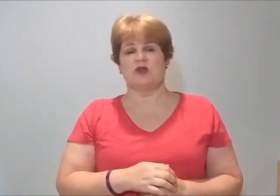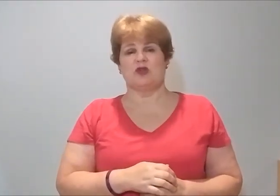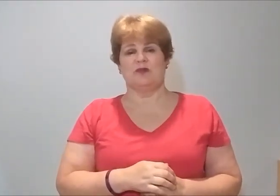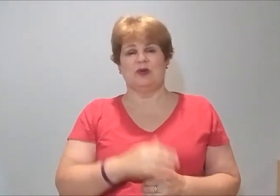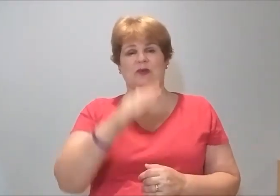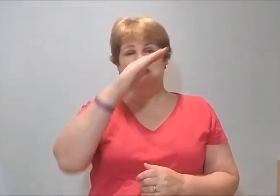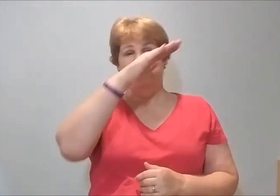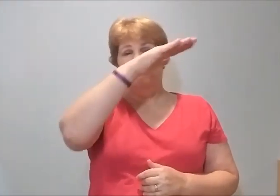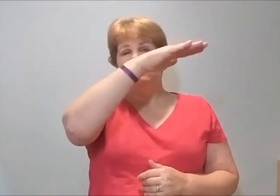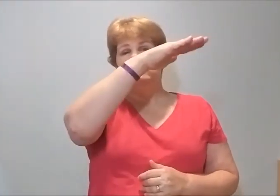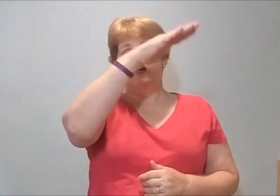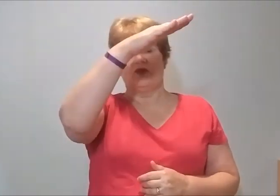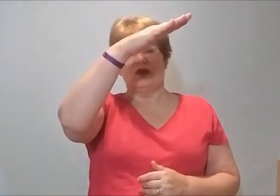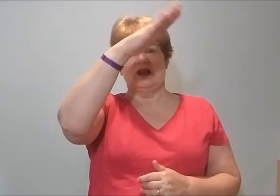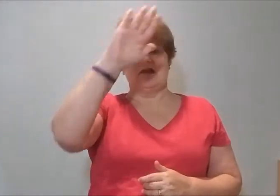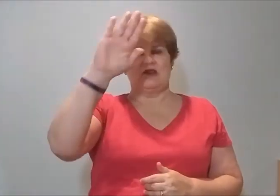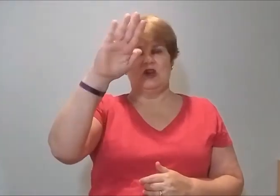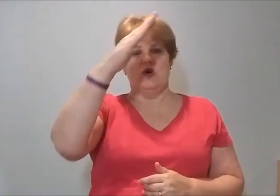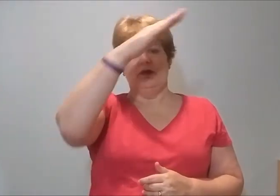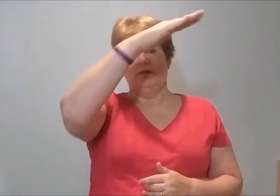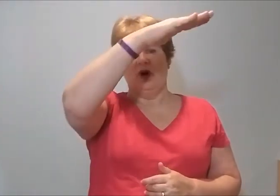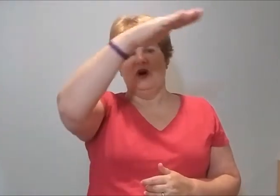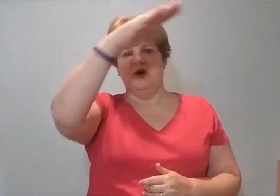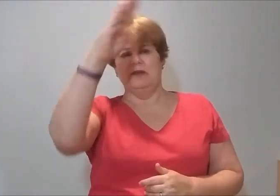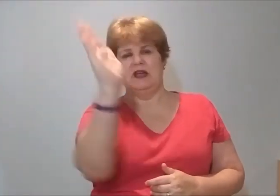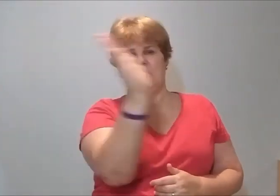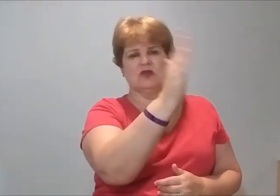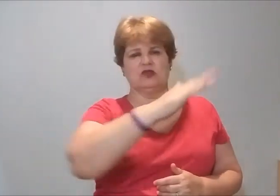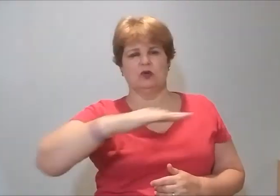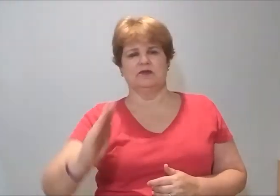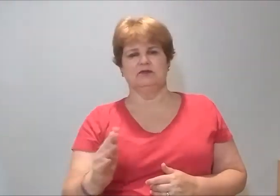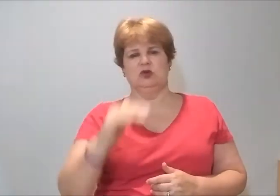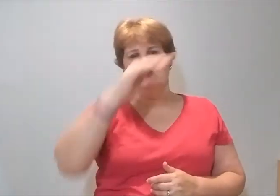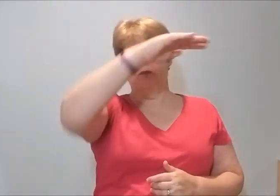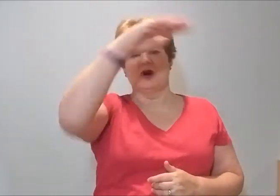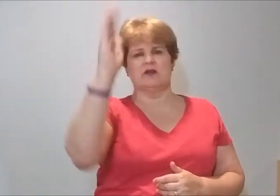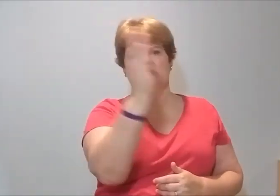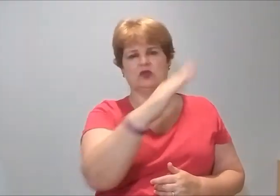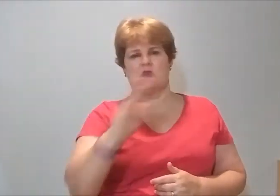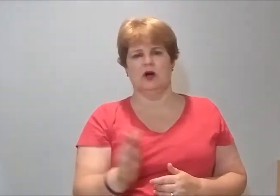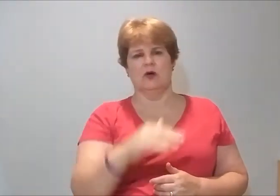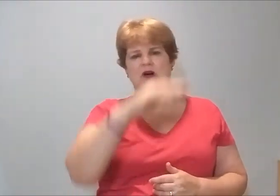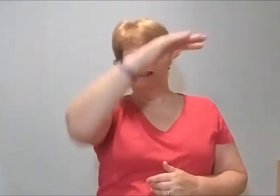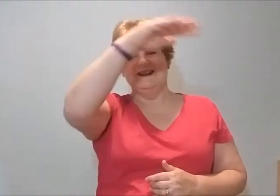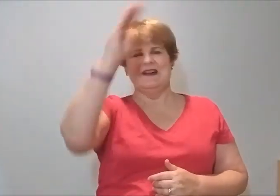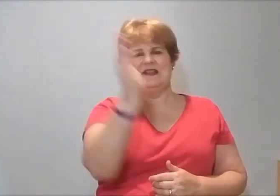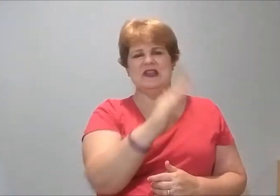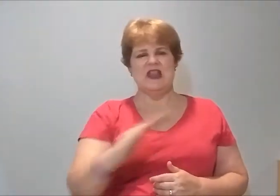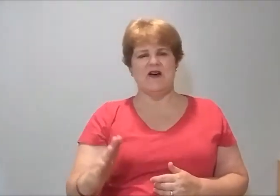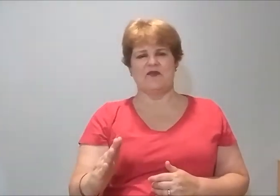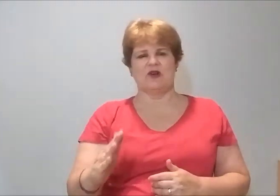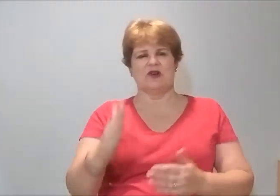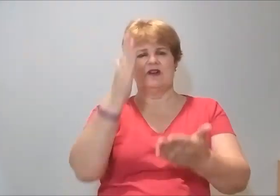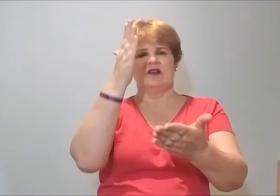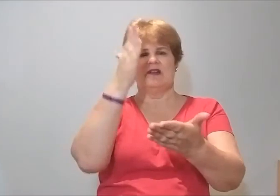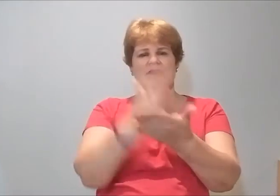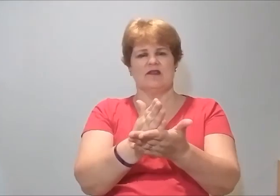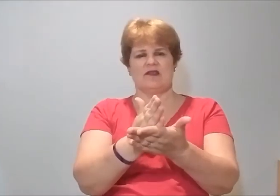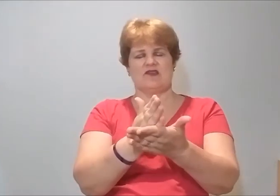worship you. Never is an open palm and you're sort of doing the mark of Zorro. Never